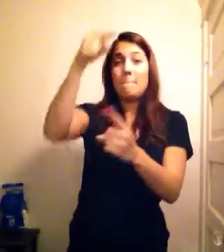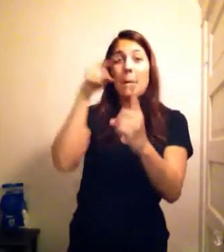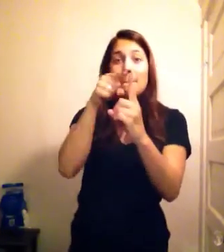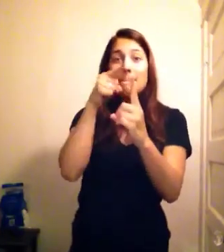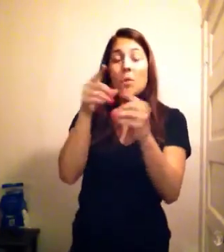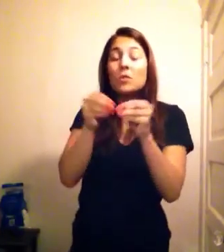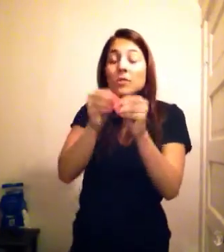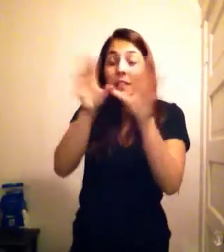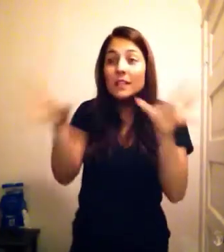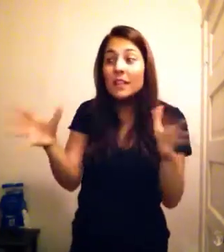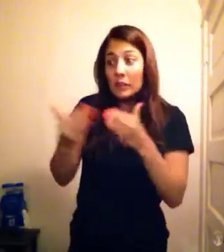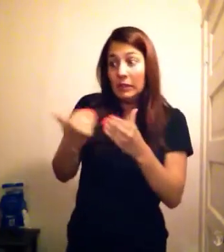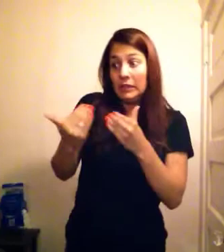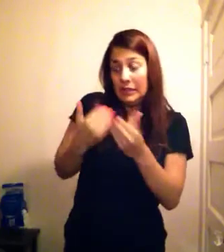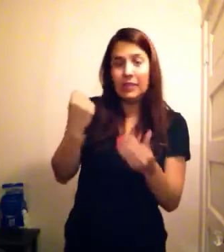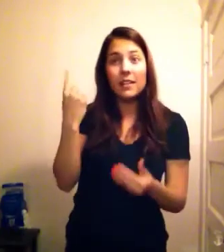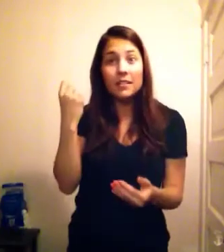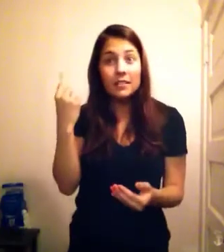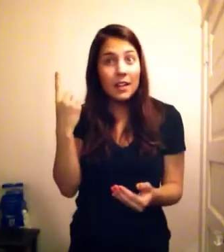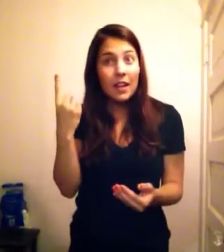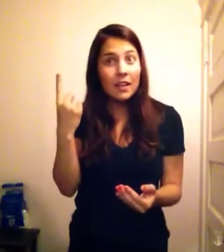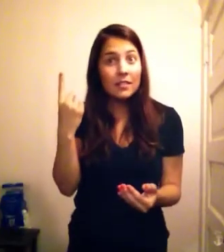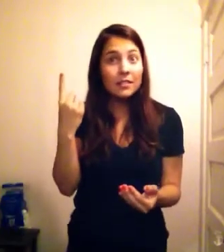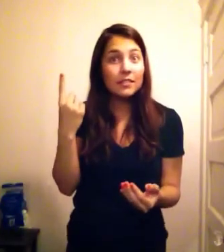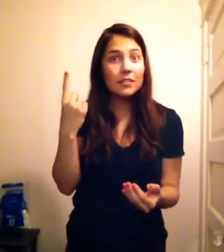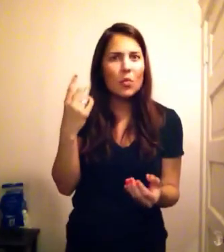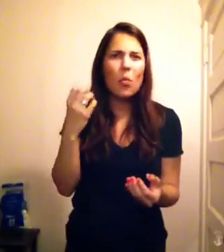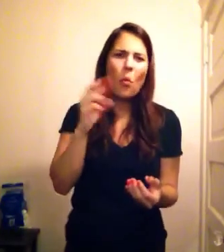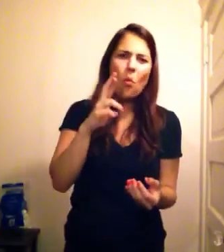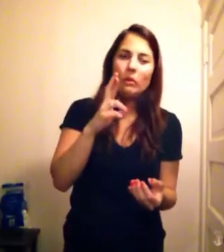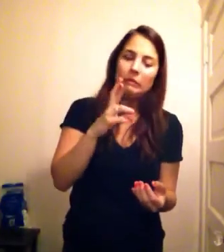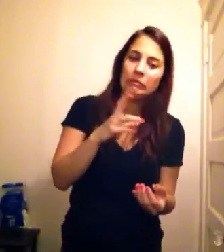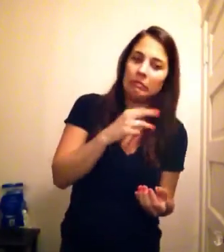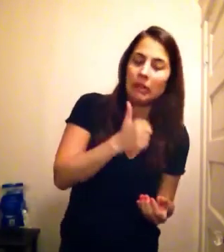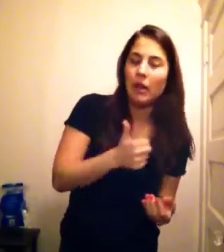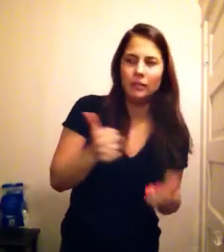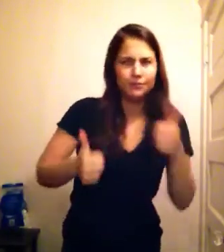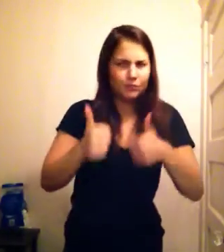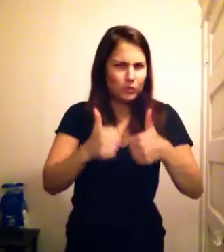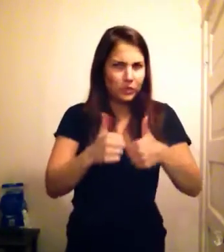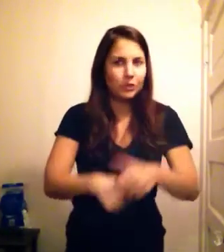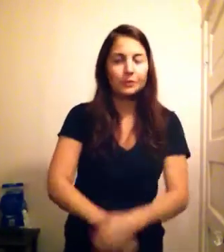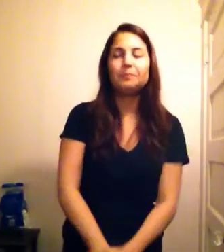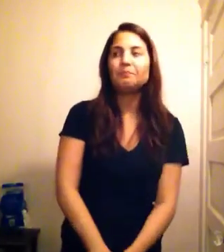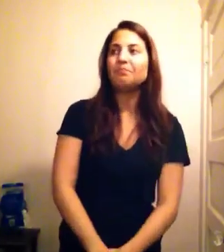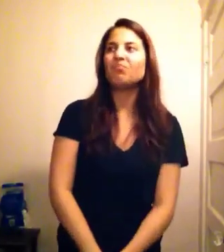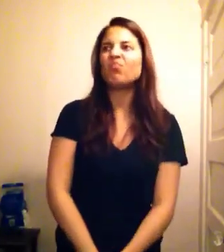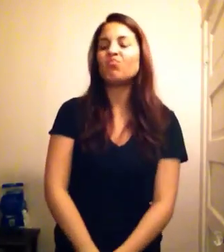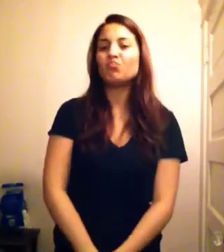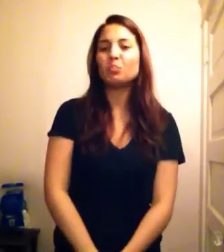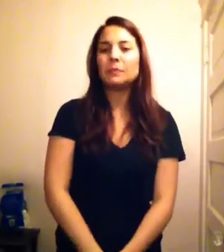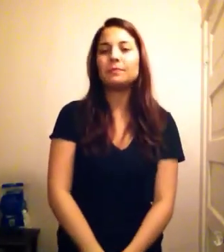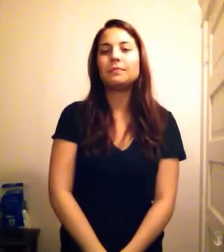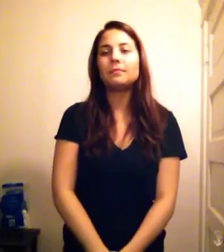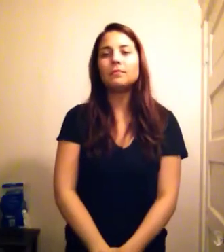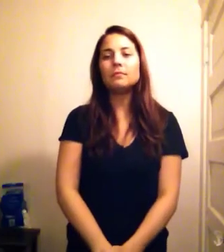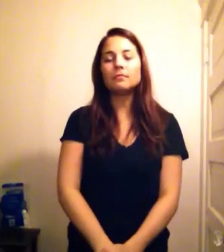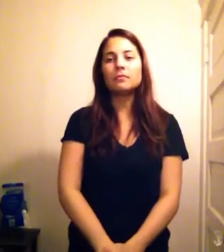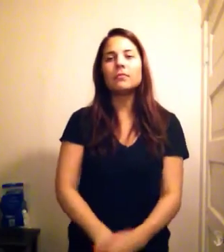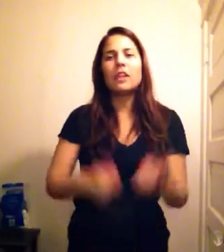efficiently. Challenge yourself by following these steps using writings you are unfamiliar with. Remember,